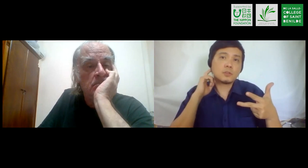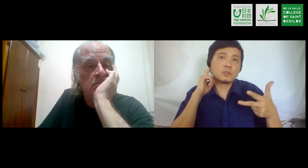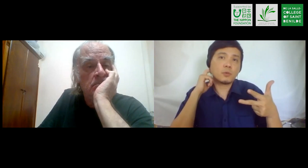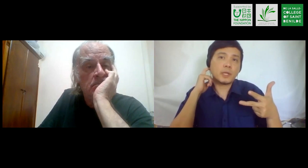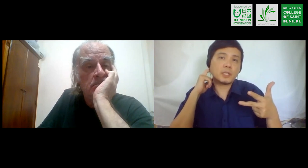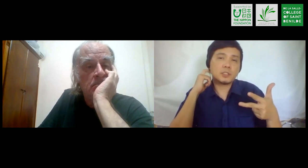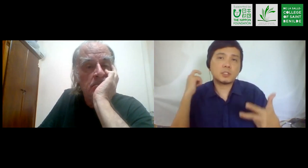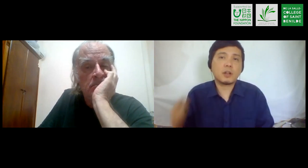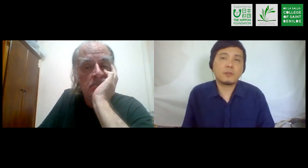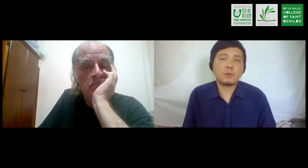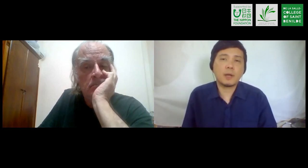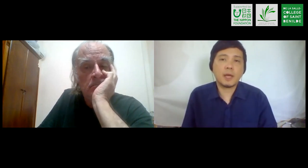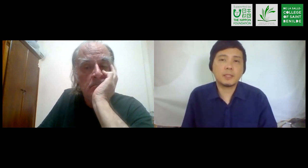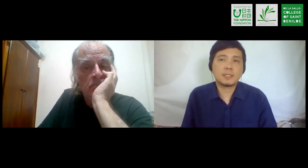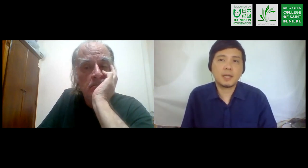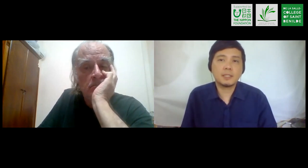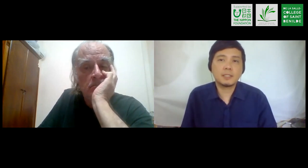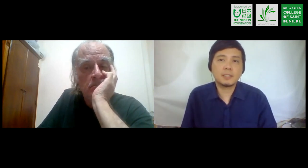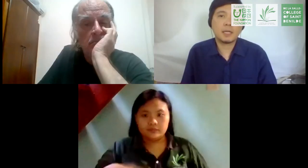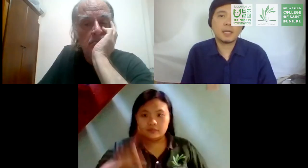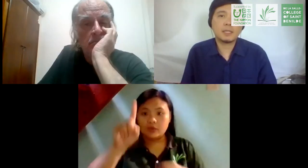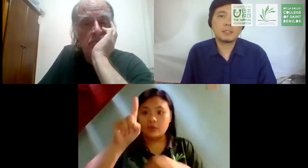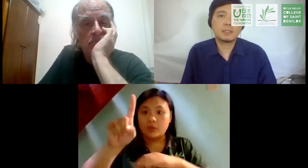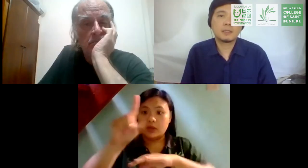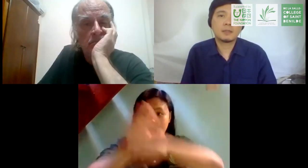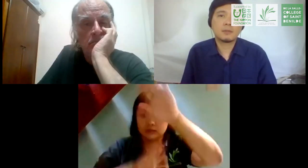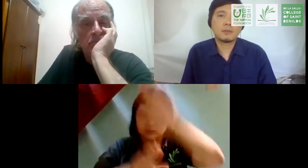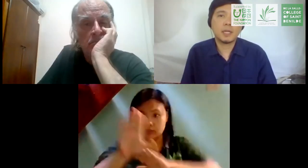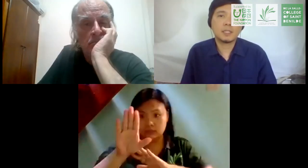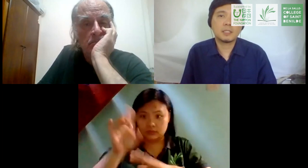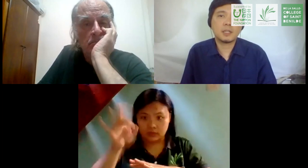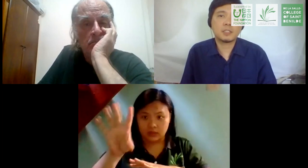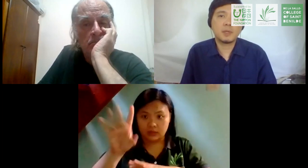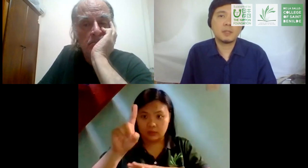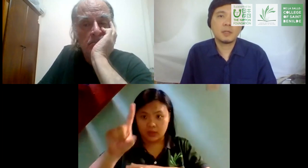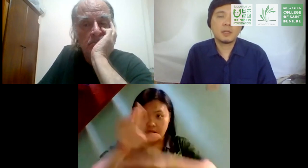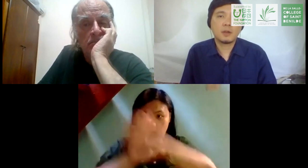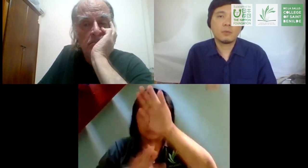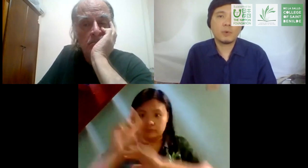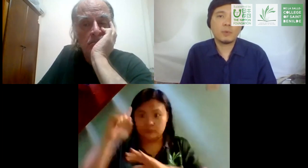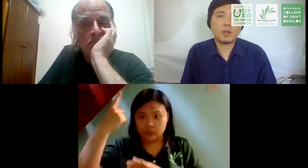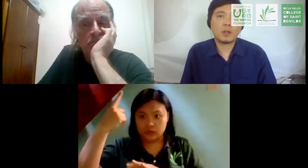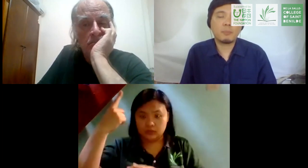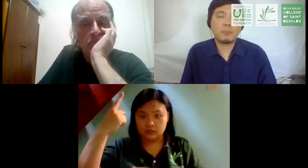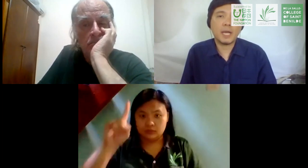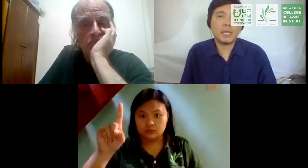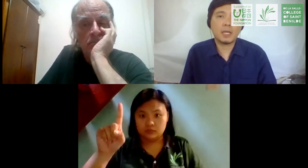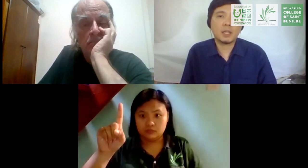So we can start off with the one-handed signs, I guess. Right? This is Jasmine. When we are compiling all the